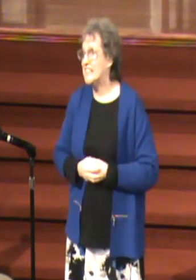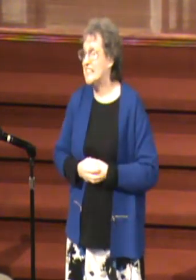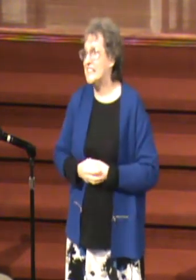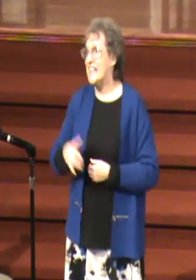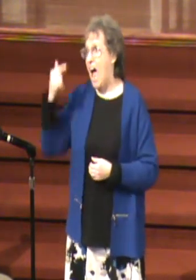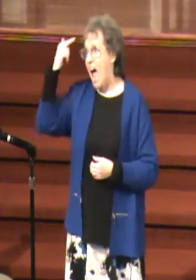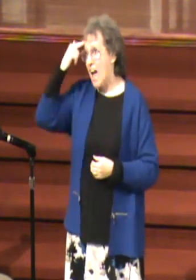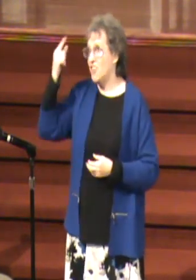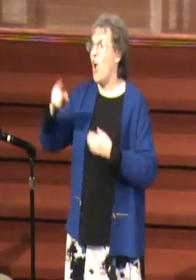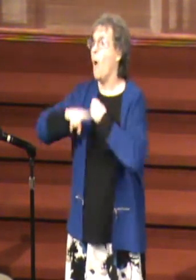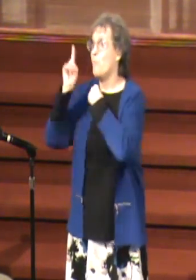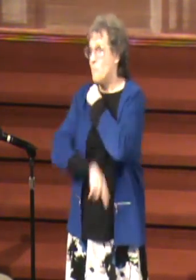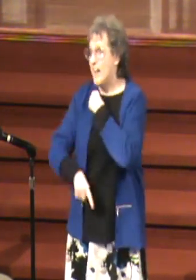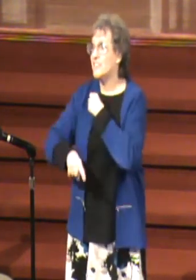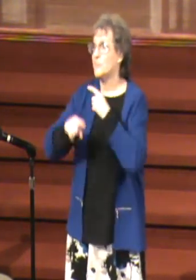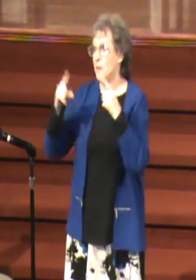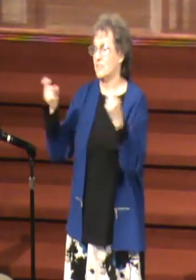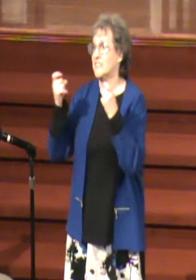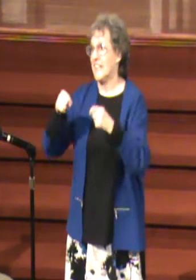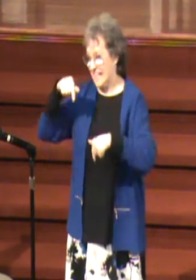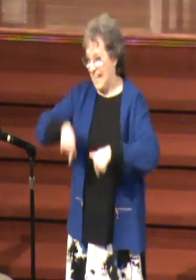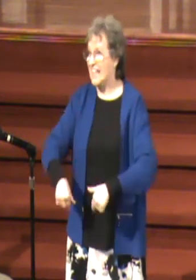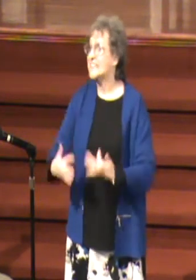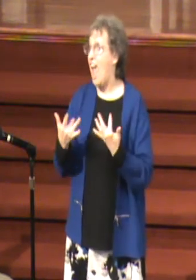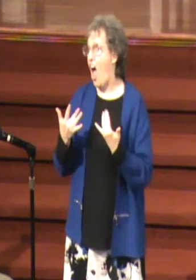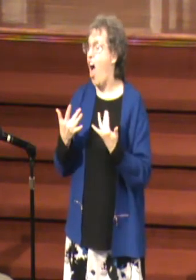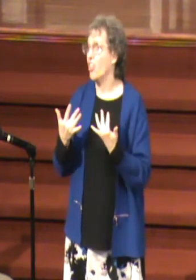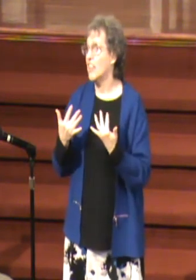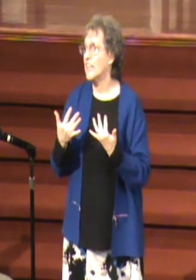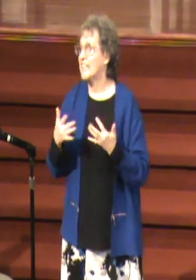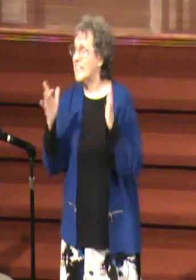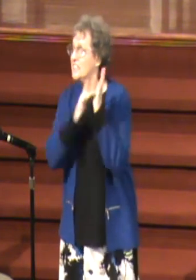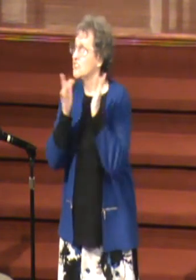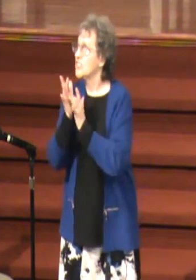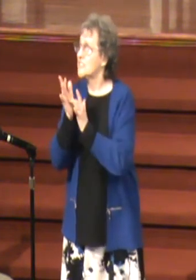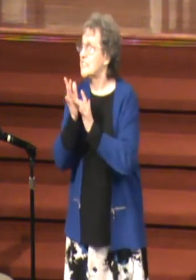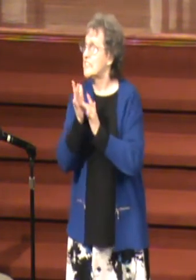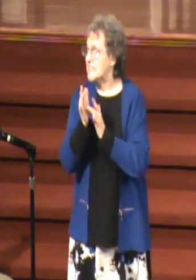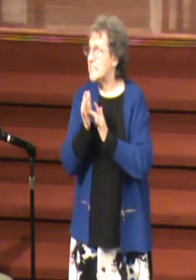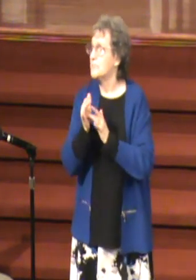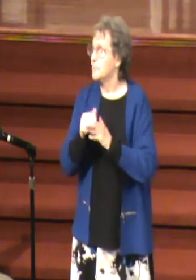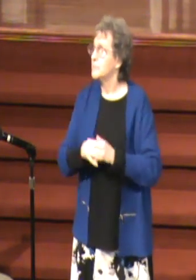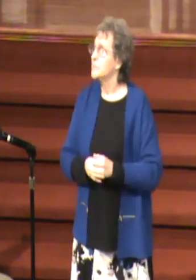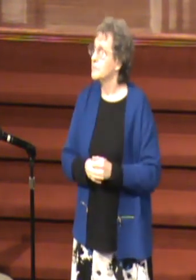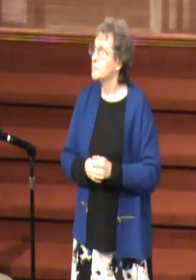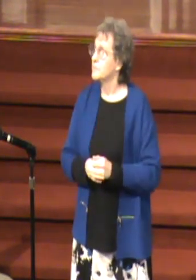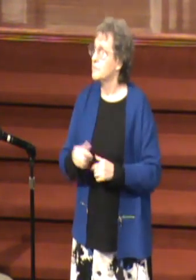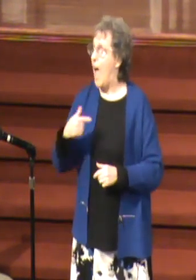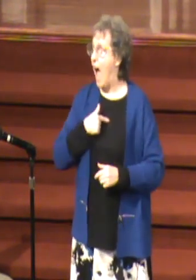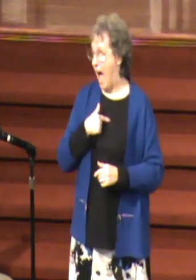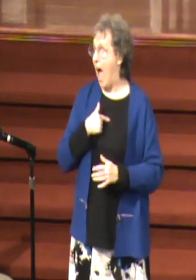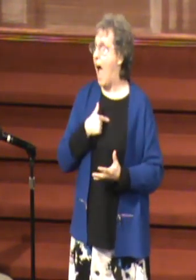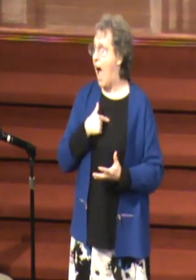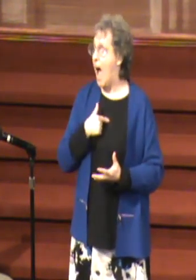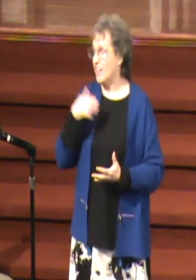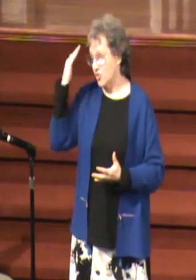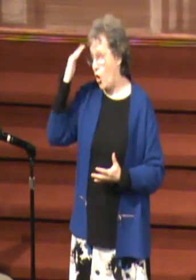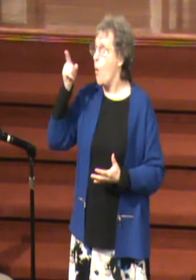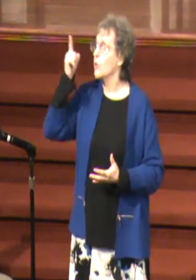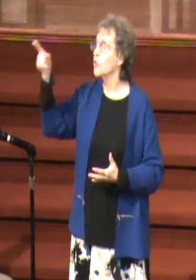the penalty for sin is hell. And Jesus, I do know that you're the Savior, that